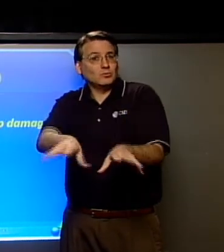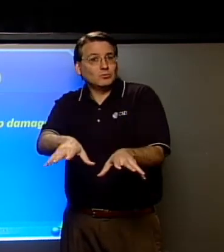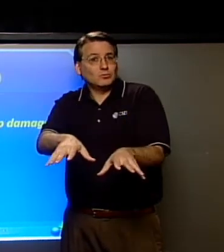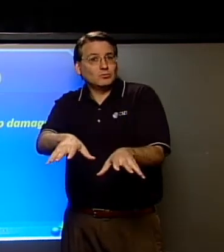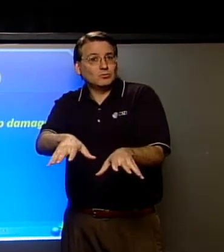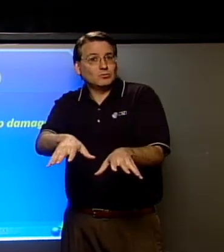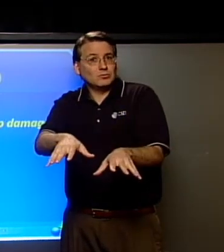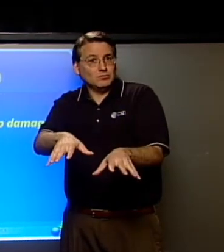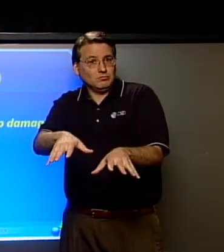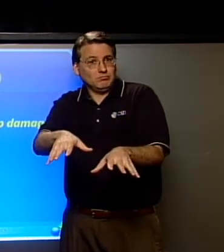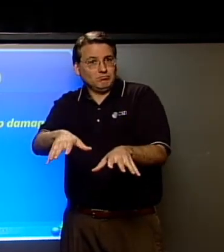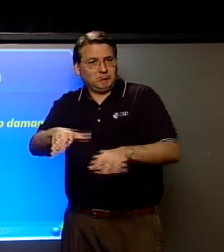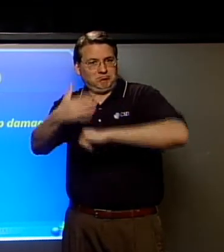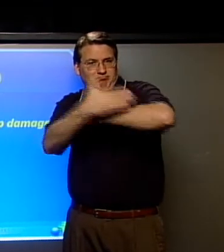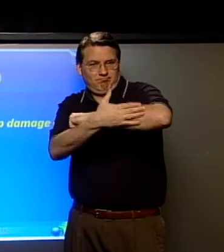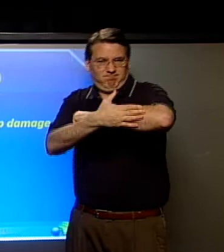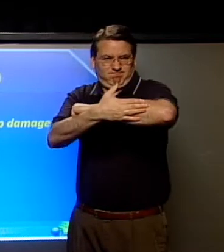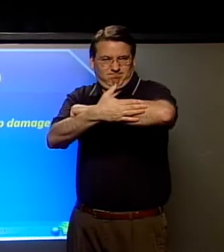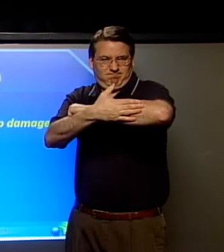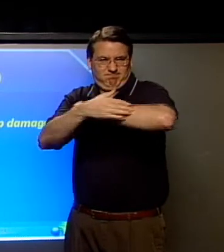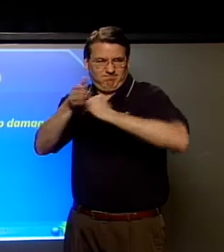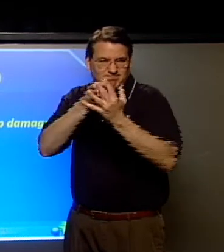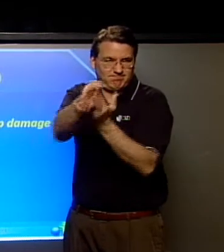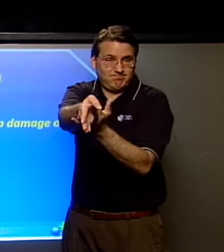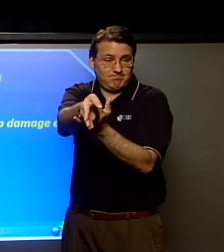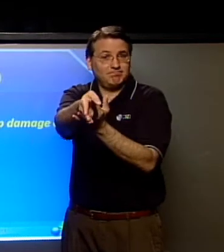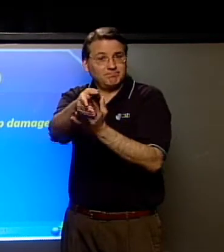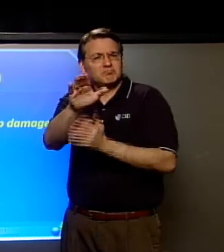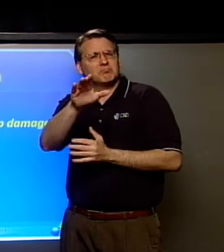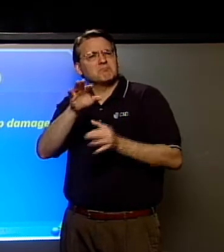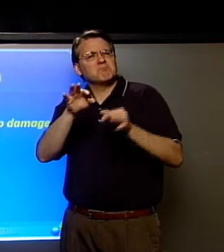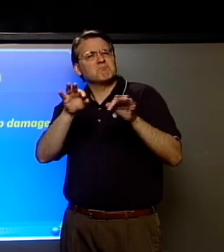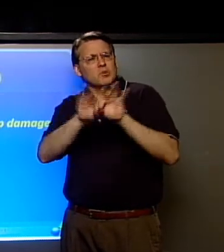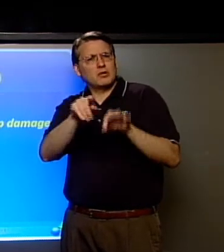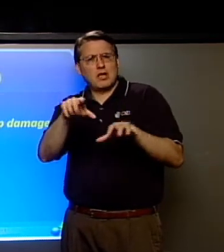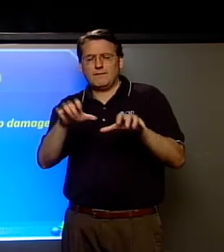And take action to stop any damage done to your identity.